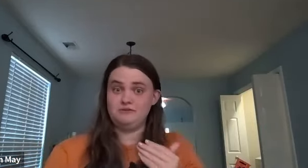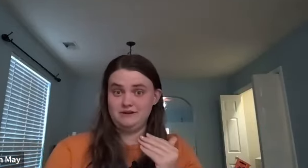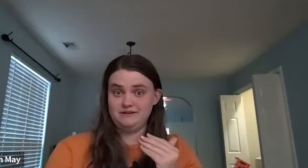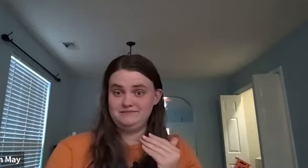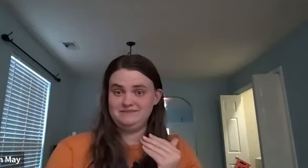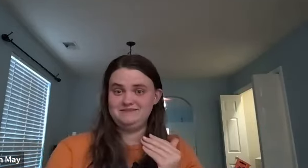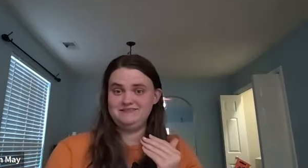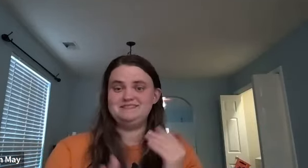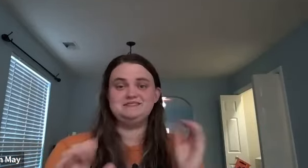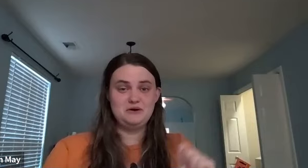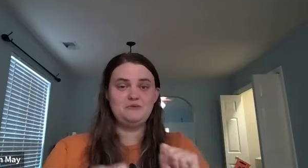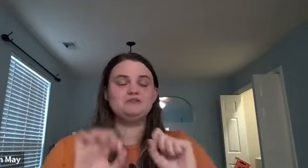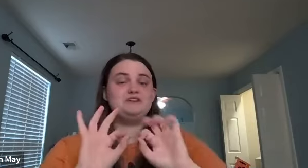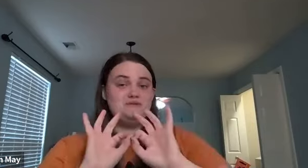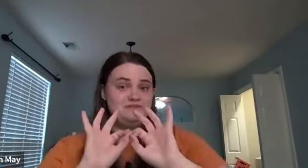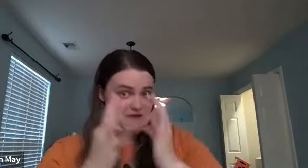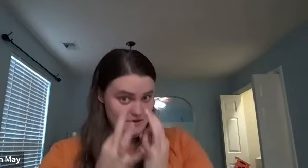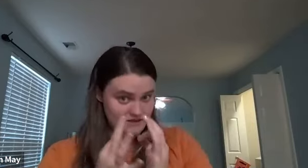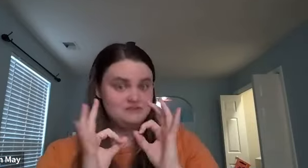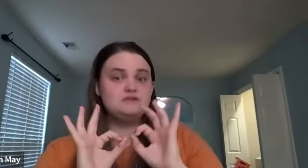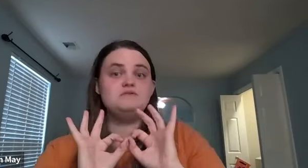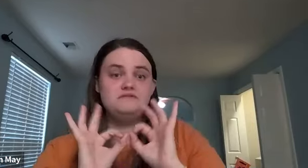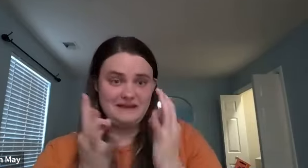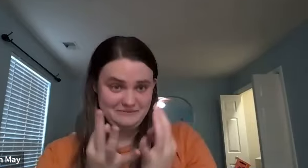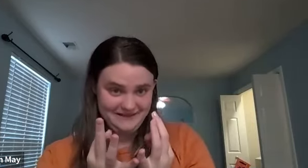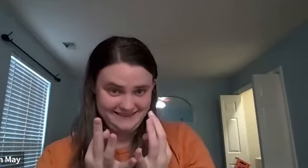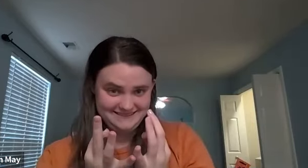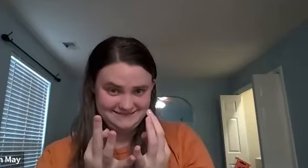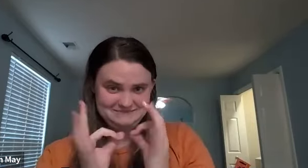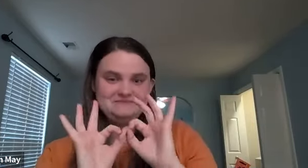quick. So we'll start with family. So family,